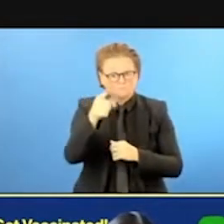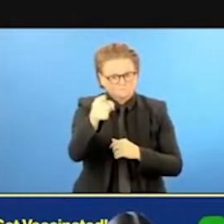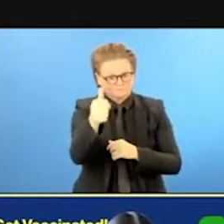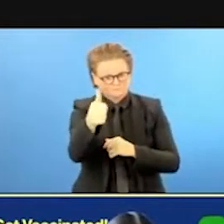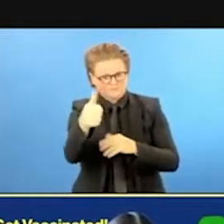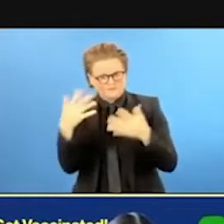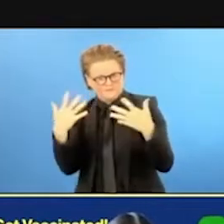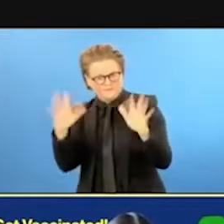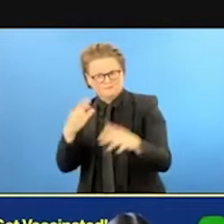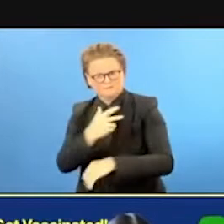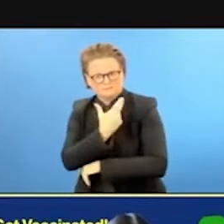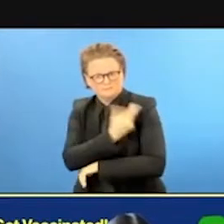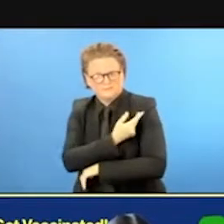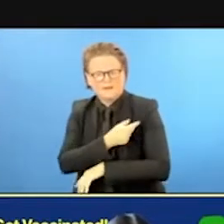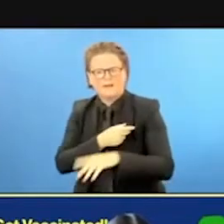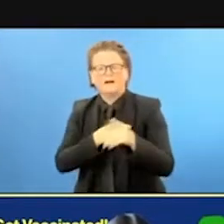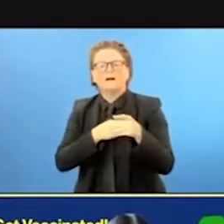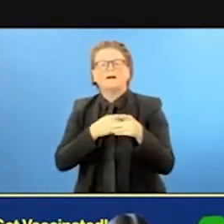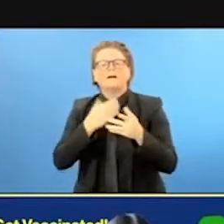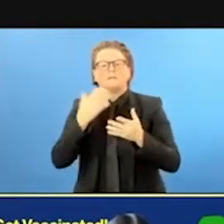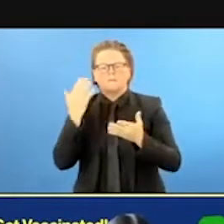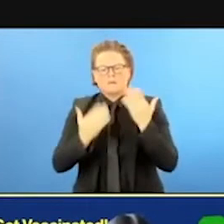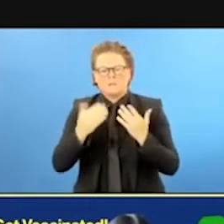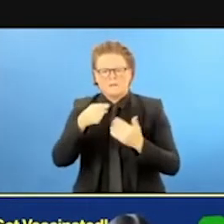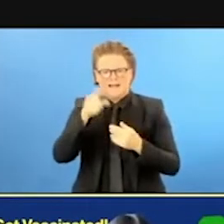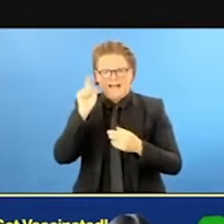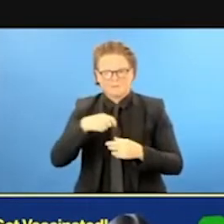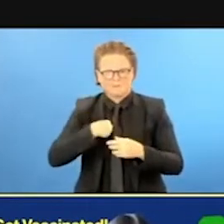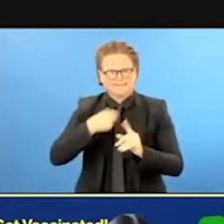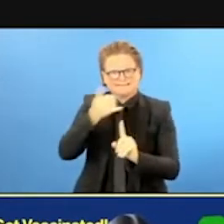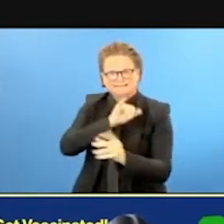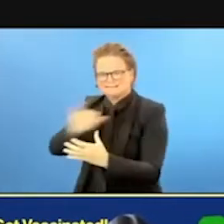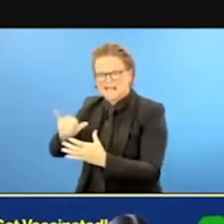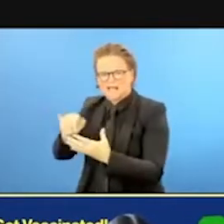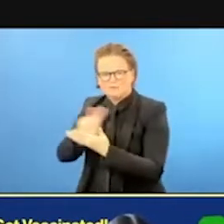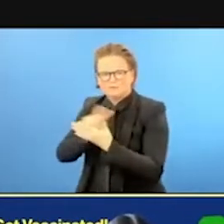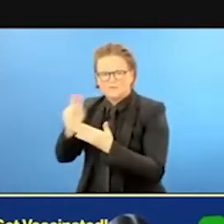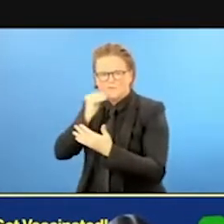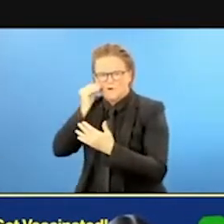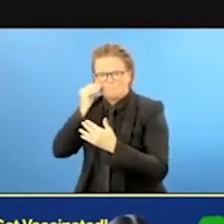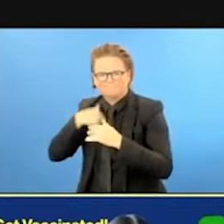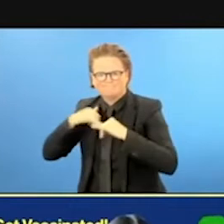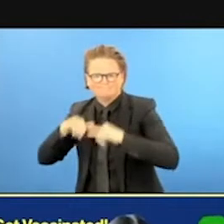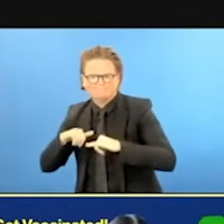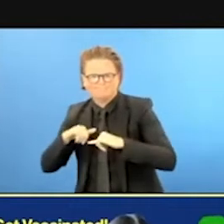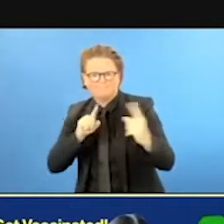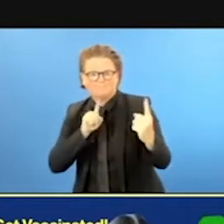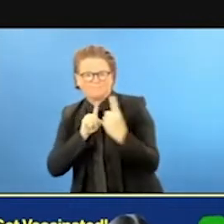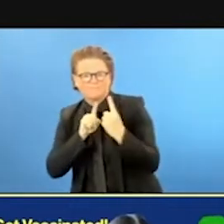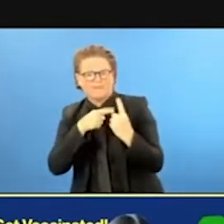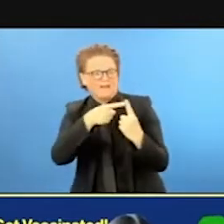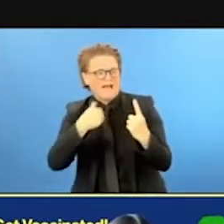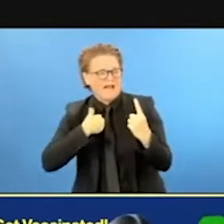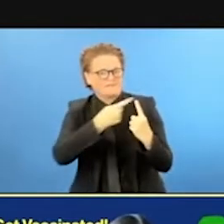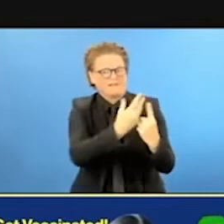have to quarantine after an exposure. In general, however, given that there's still a